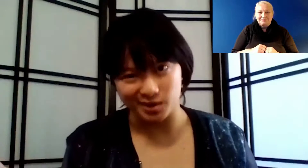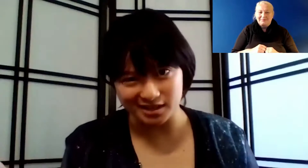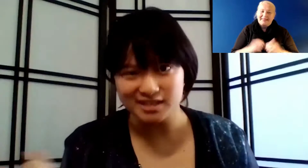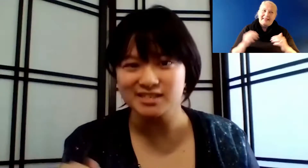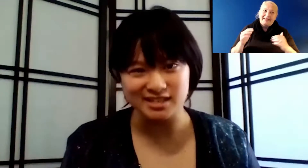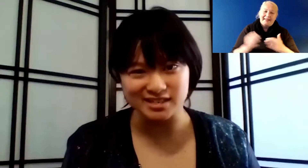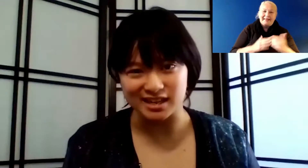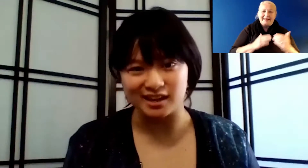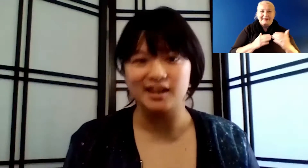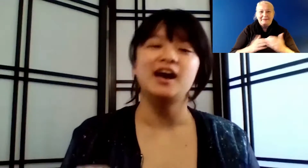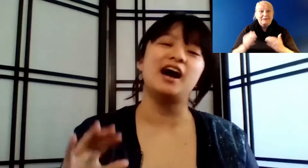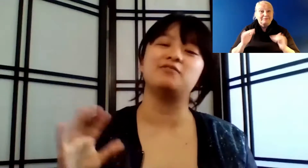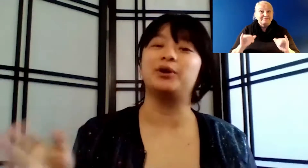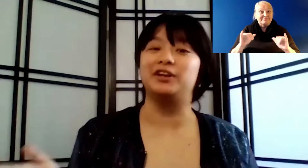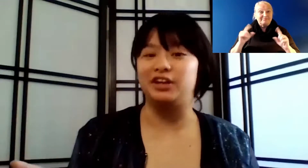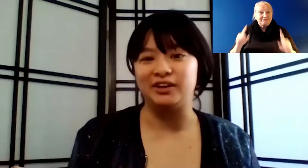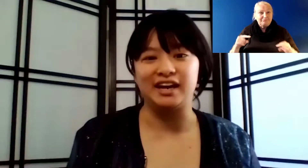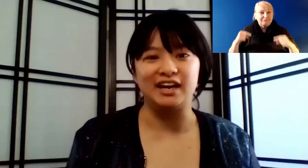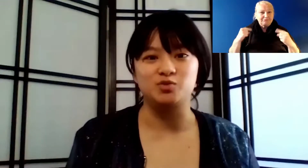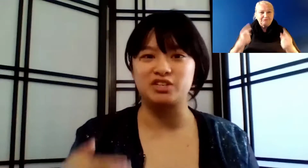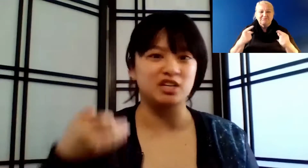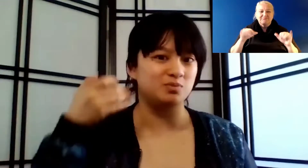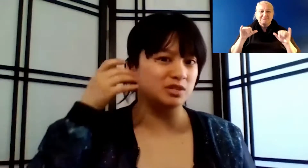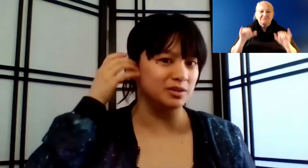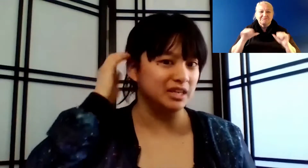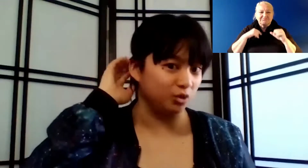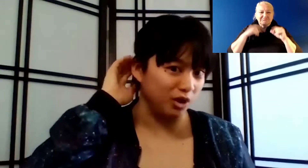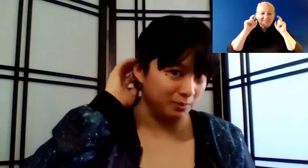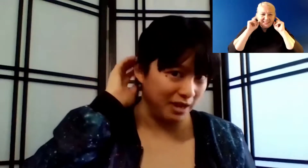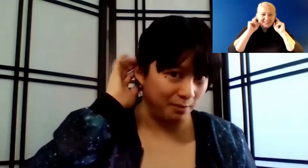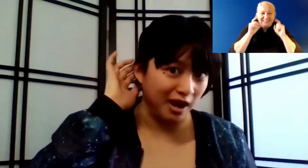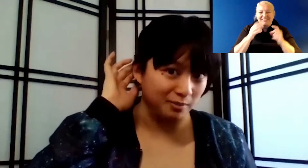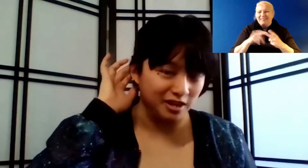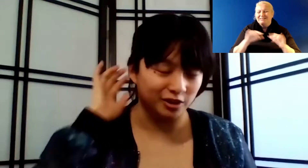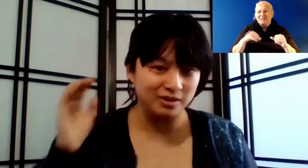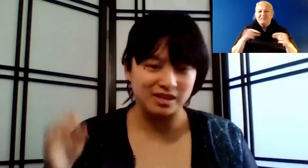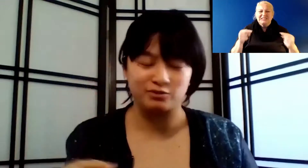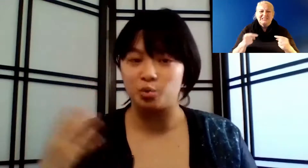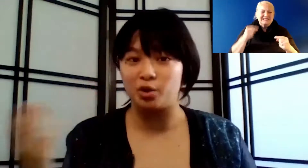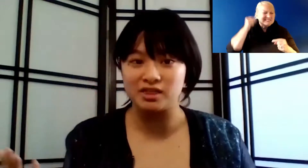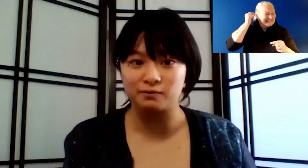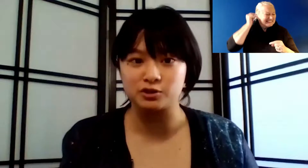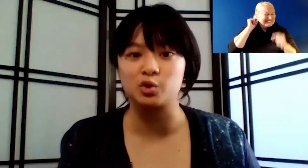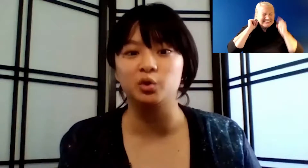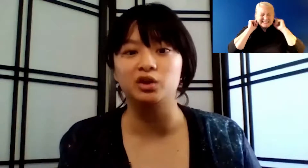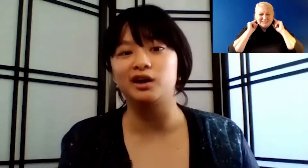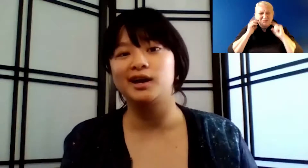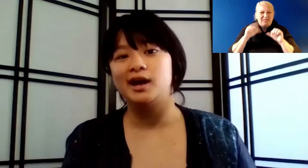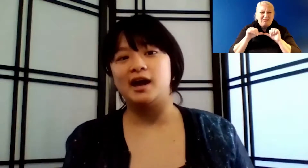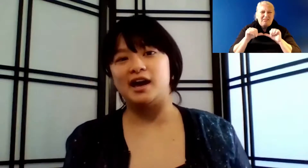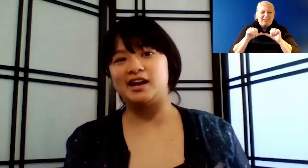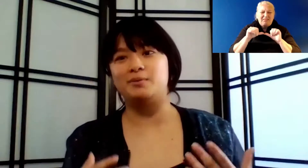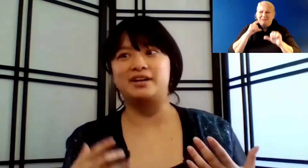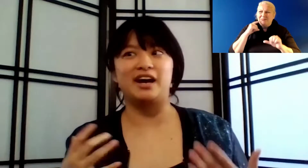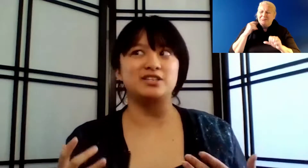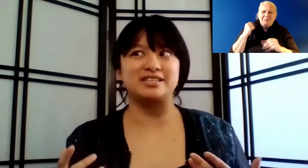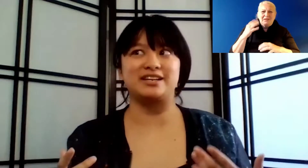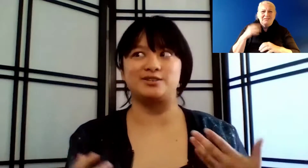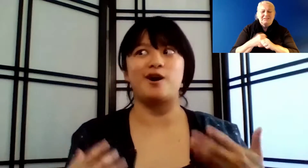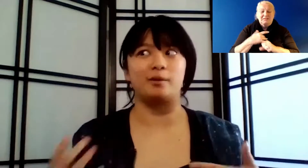Anyways, since then, I've worn hearing aids, which has resulted in chronic pain behind my ears after wearing them for so long, and I would kind of just like to talk